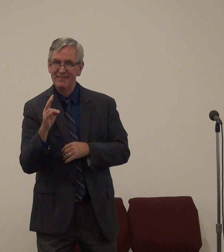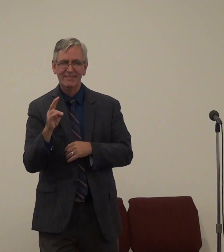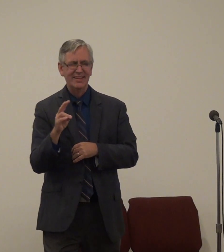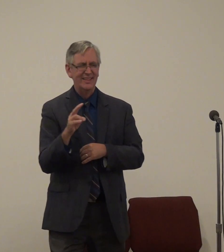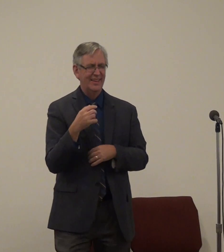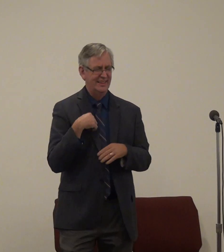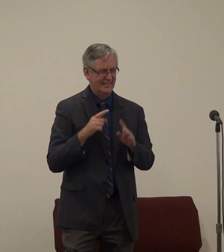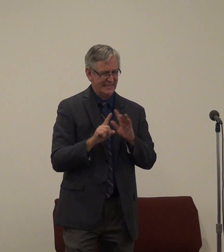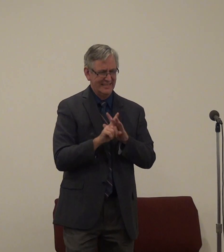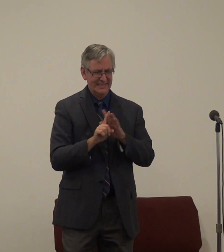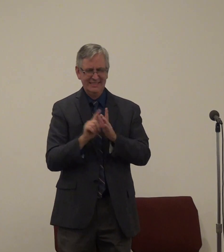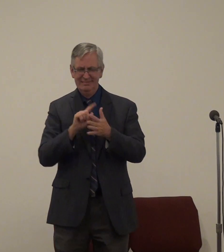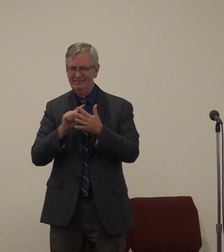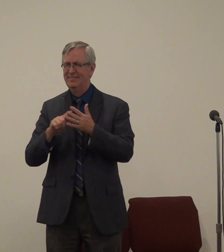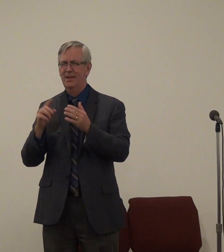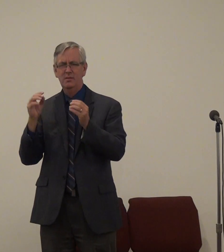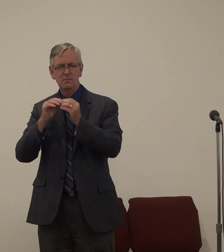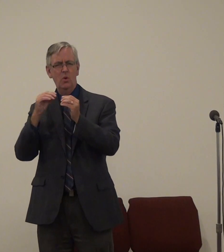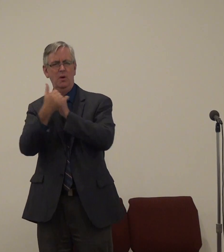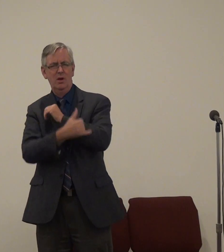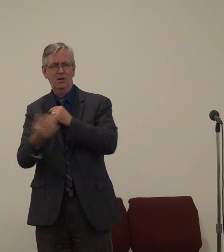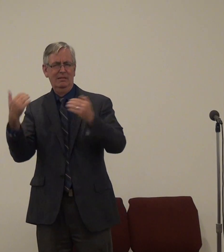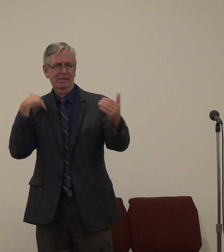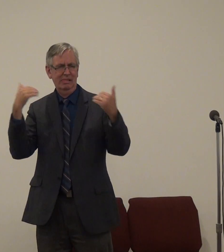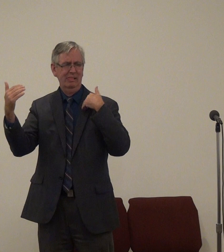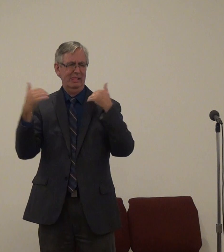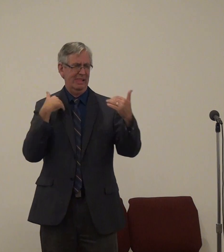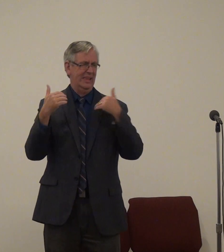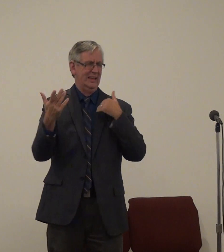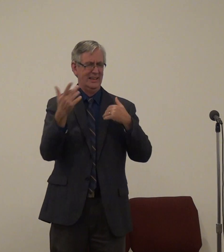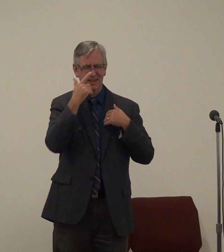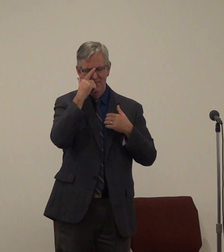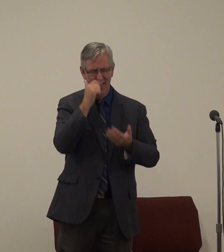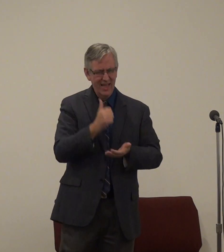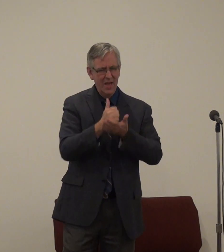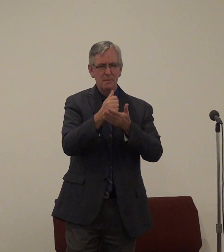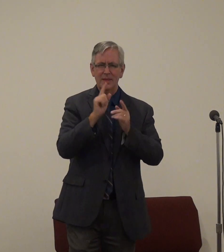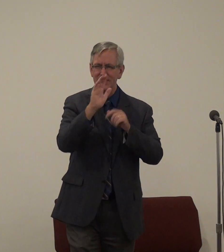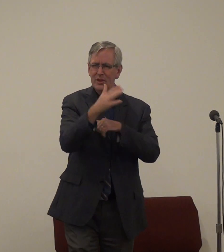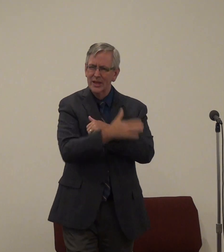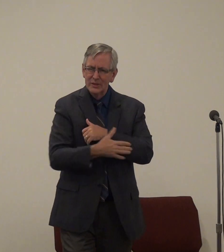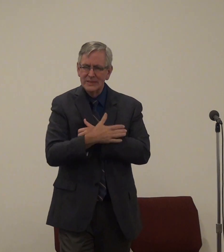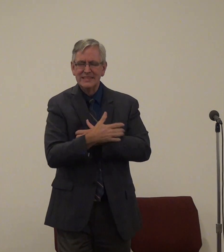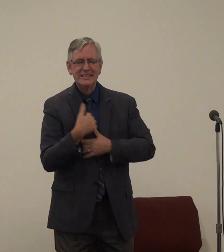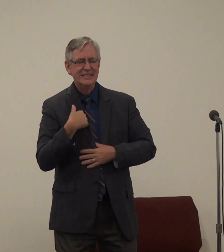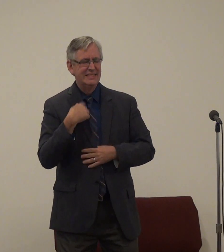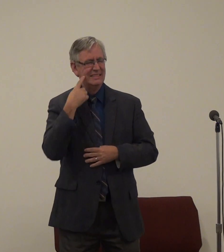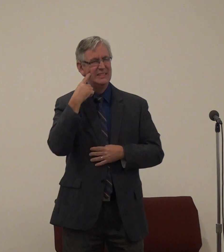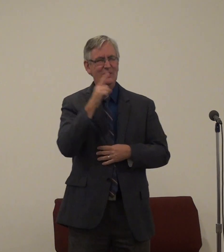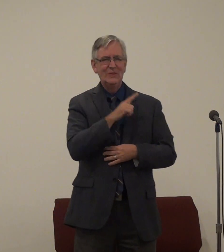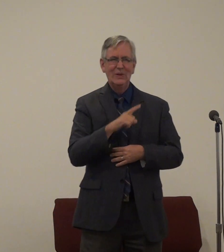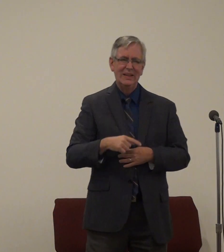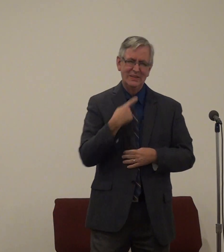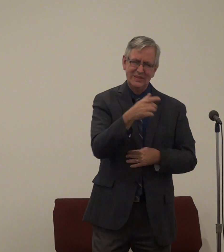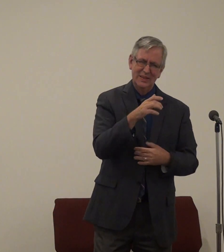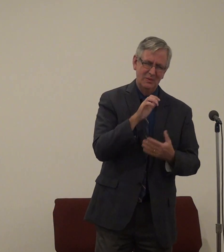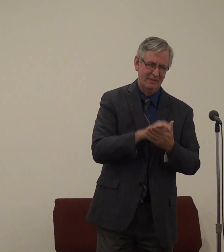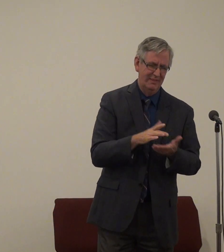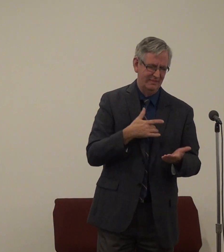In 2017, we had more and more missionaries contacting us, more and more opportunities coming up, and